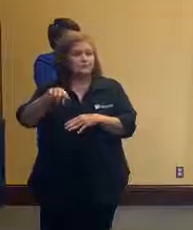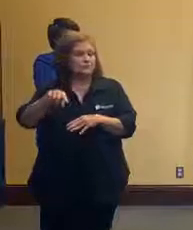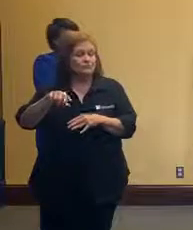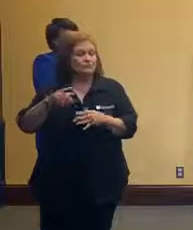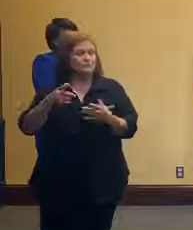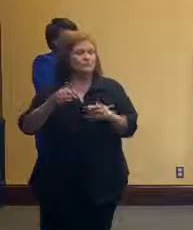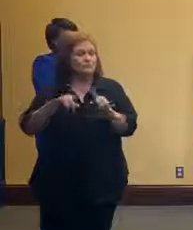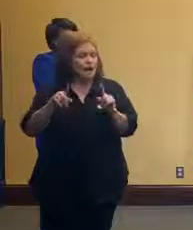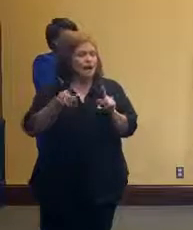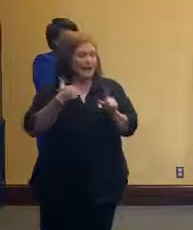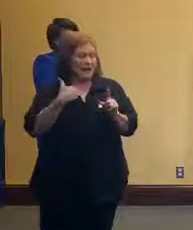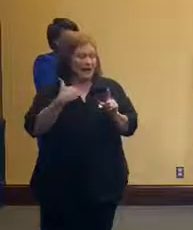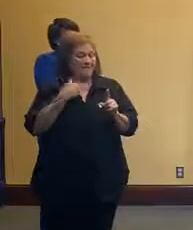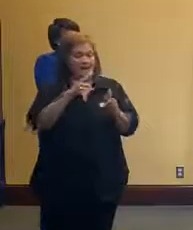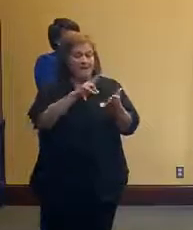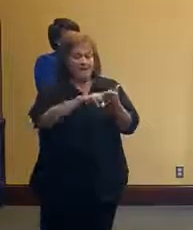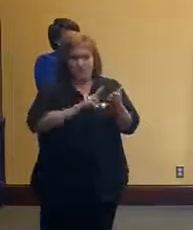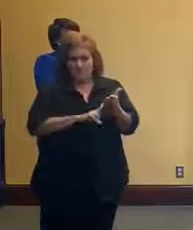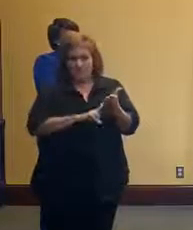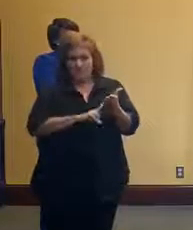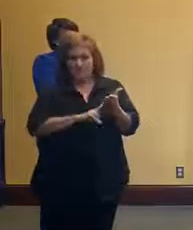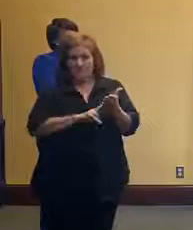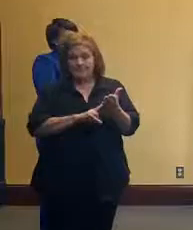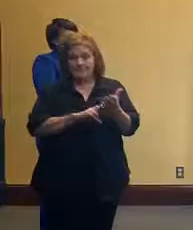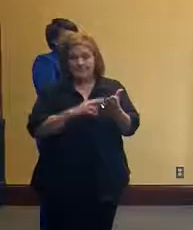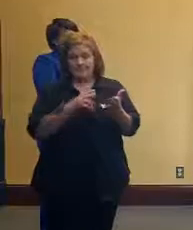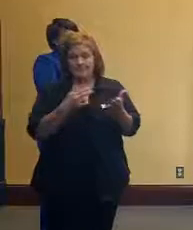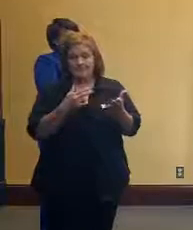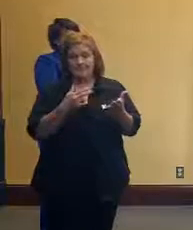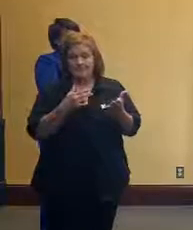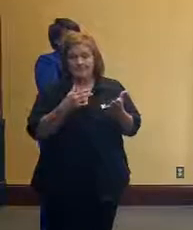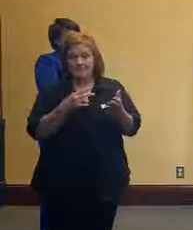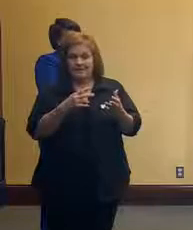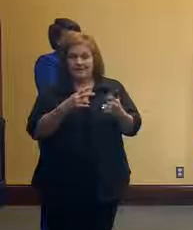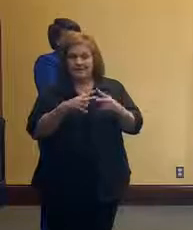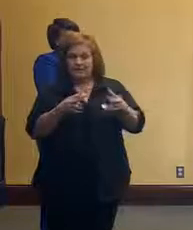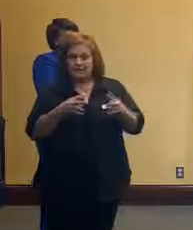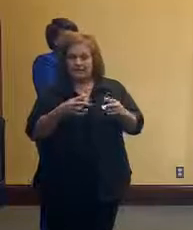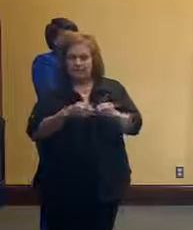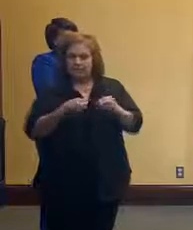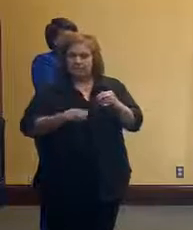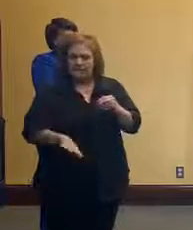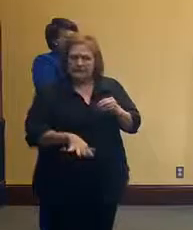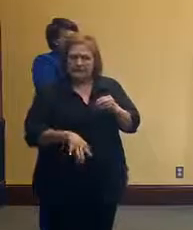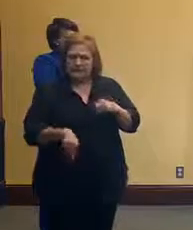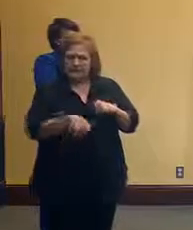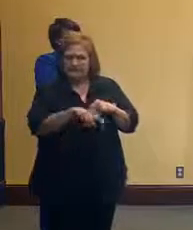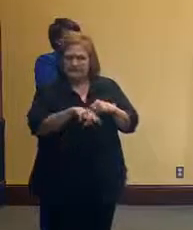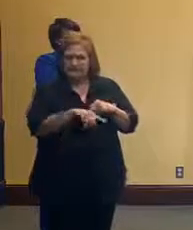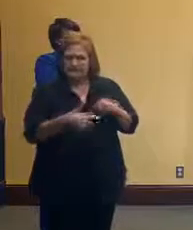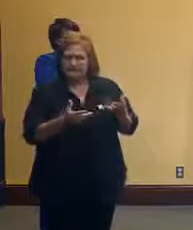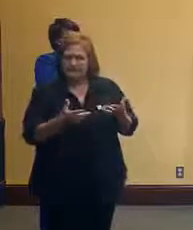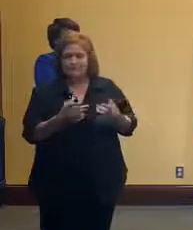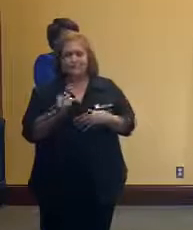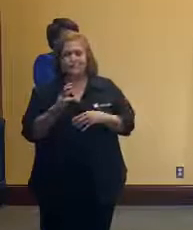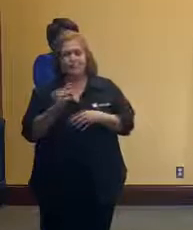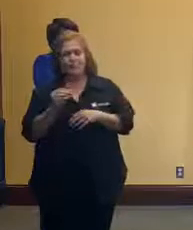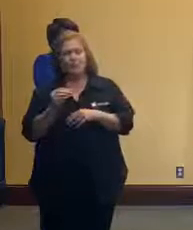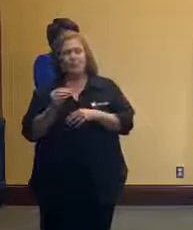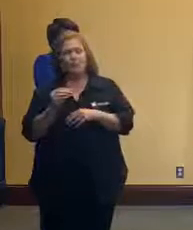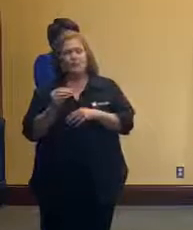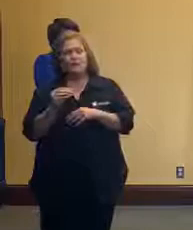contractual obligations that are very heavy in cost that may not be as beneficial in service, and we want to